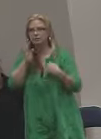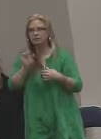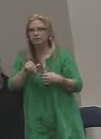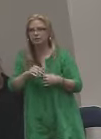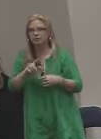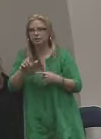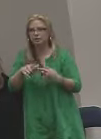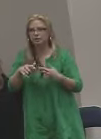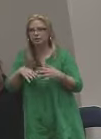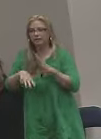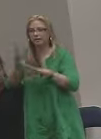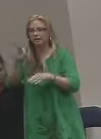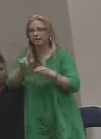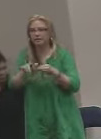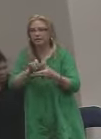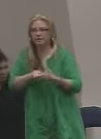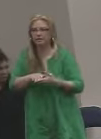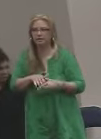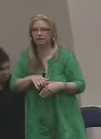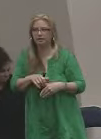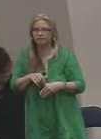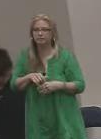When I found out about this in